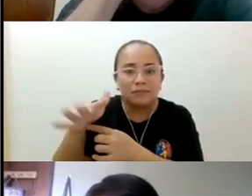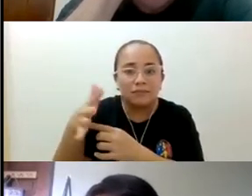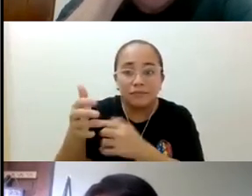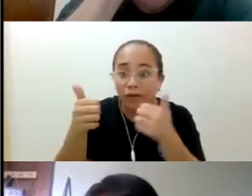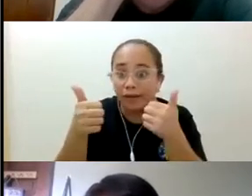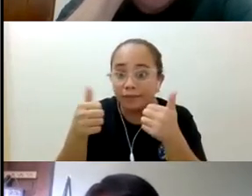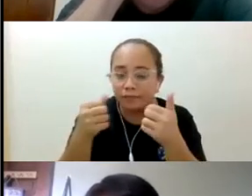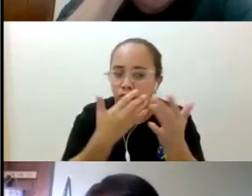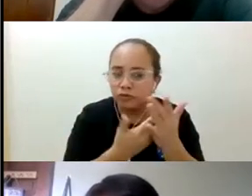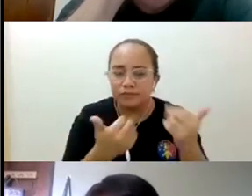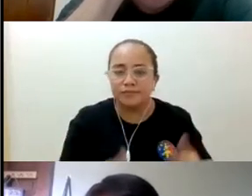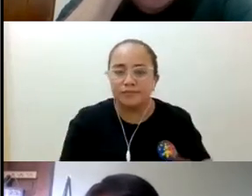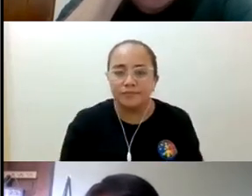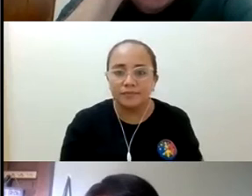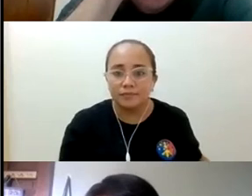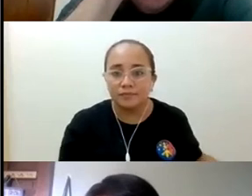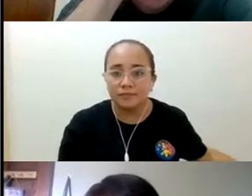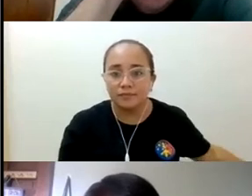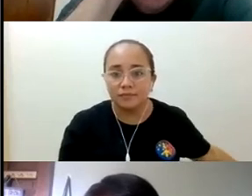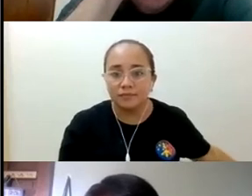Okay, good.